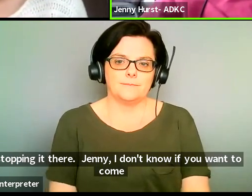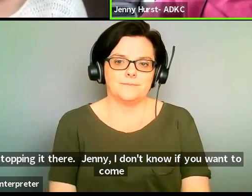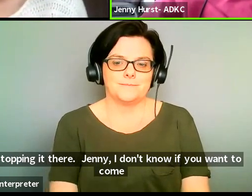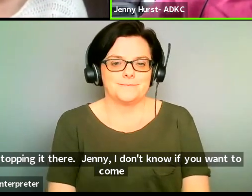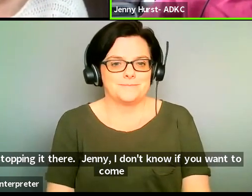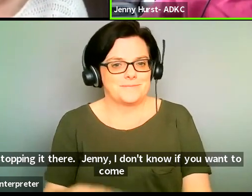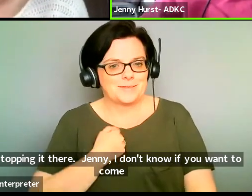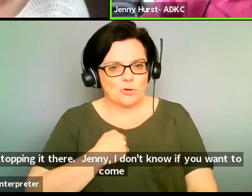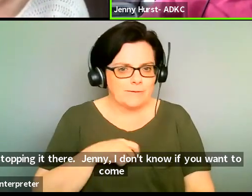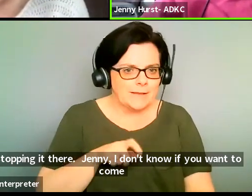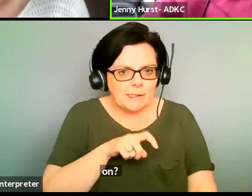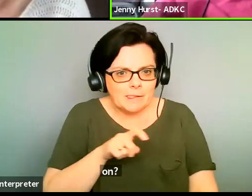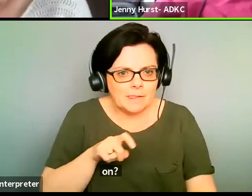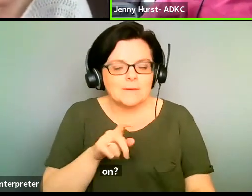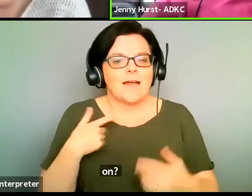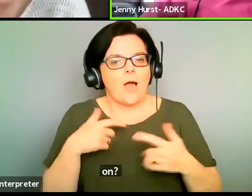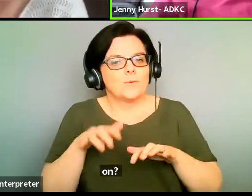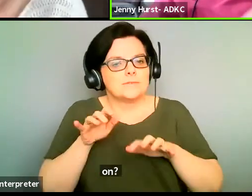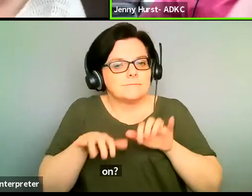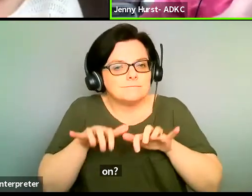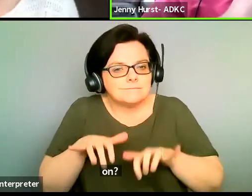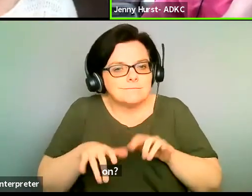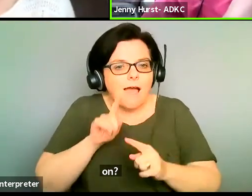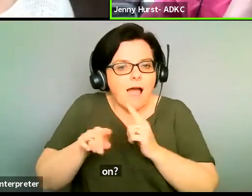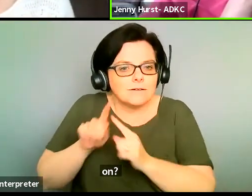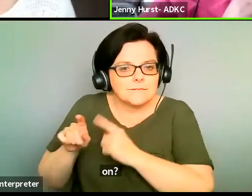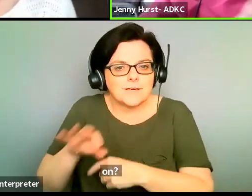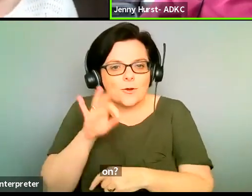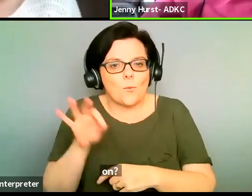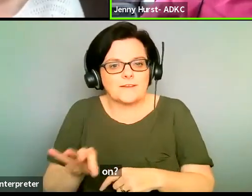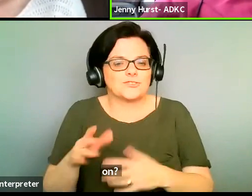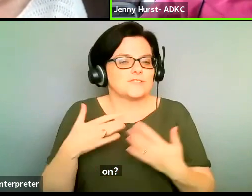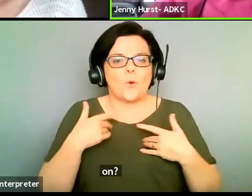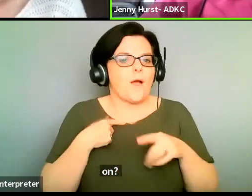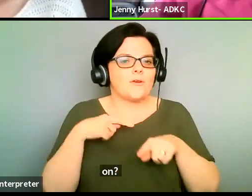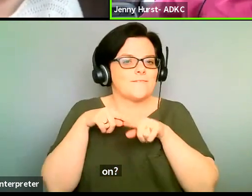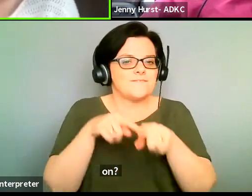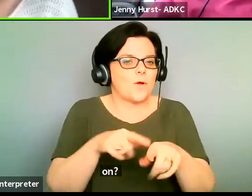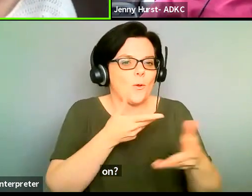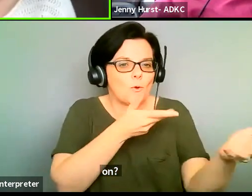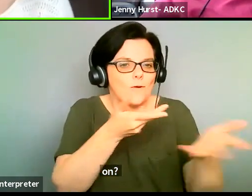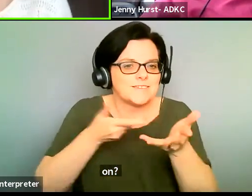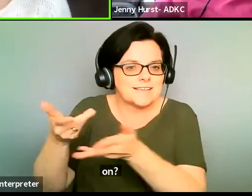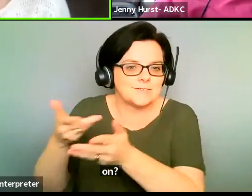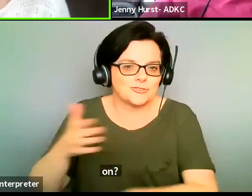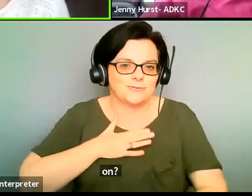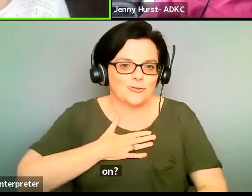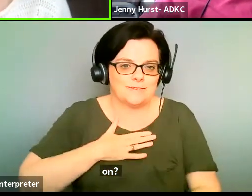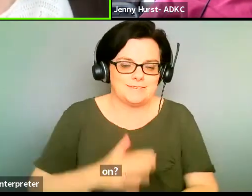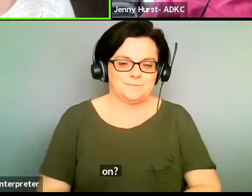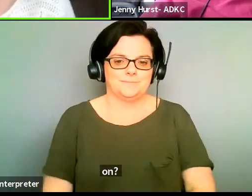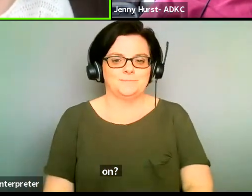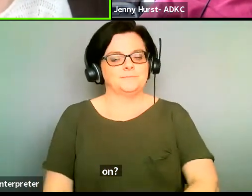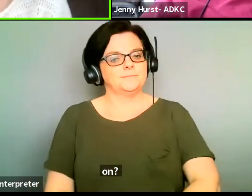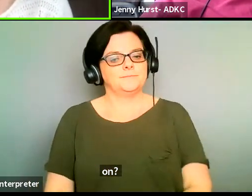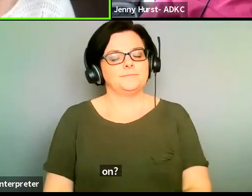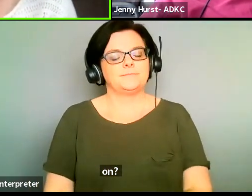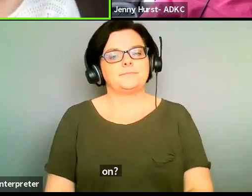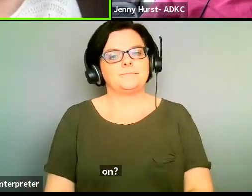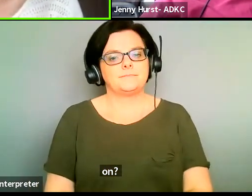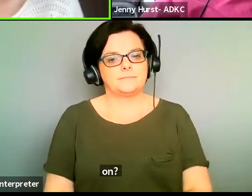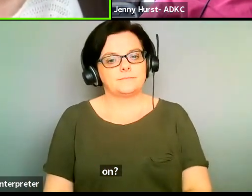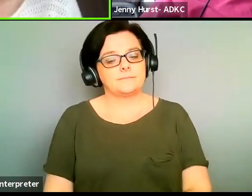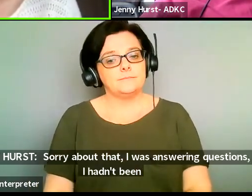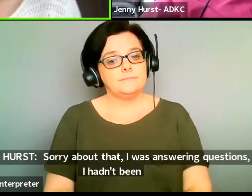Sorry about that. I was answering questions, so I hadn't been following the conversation. So I think maybe we